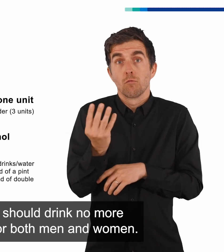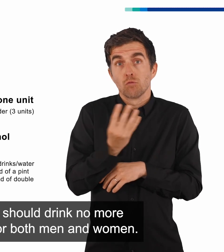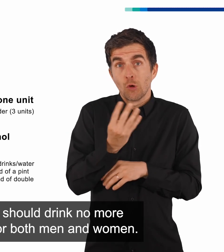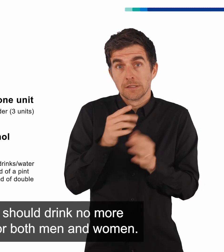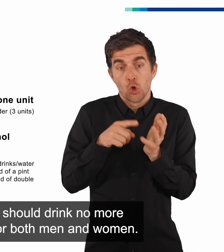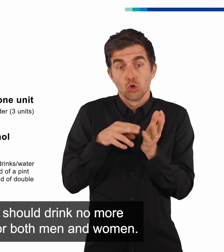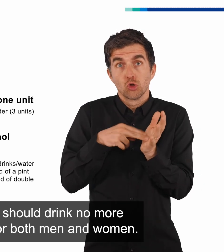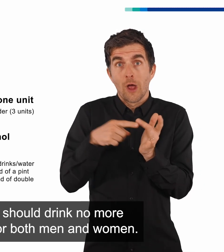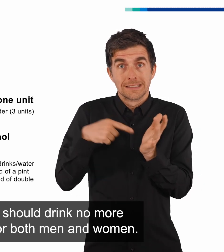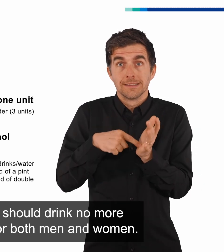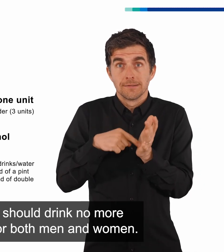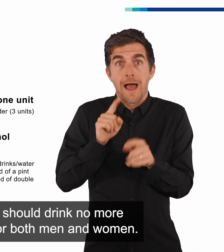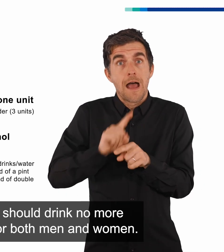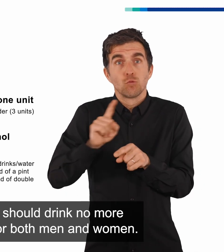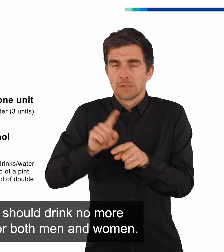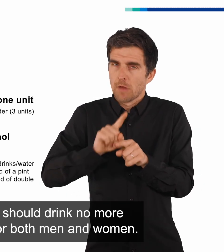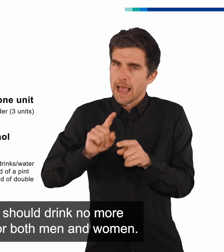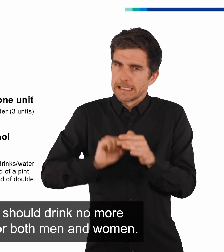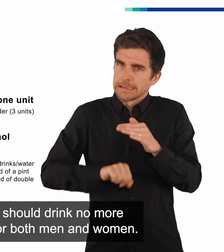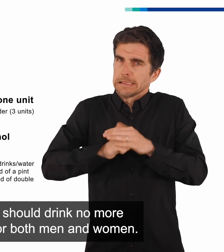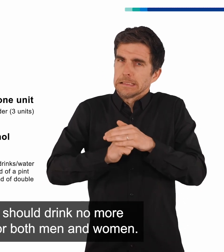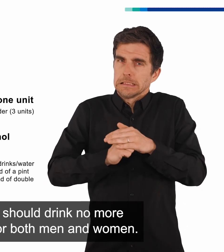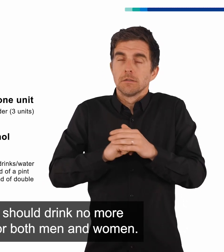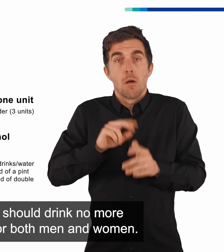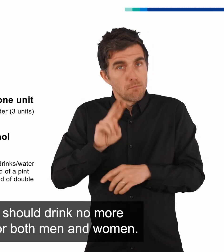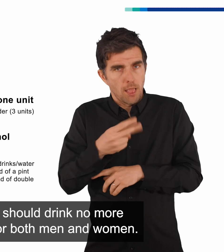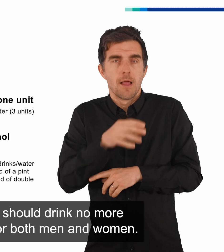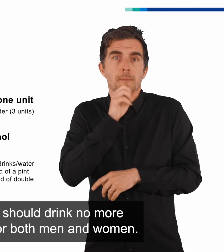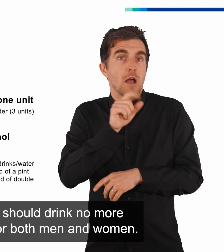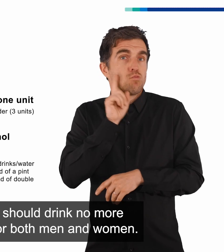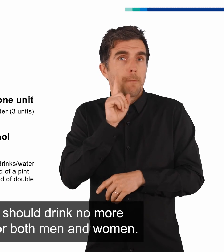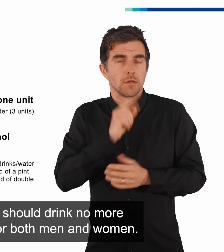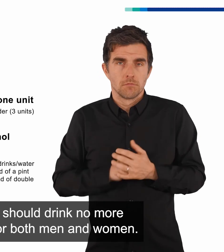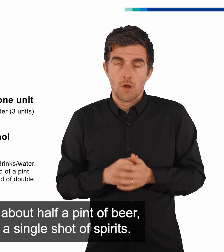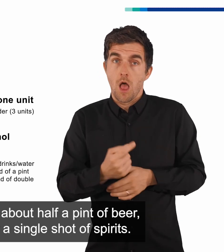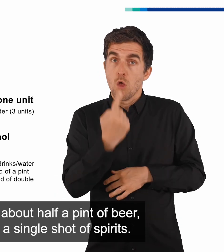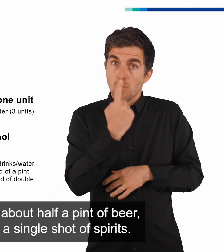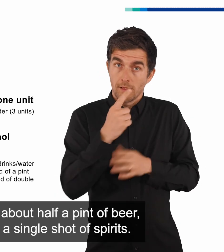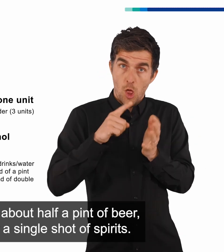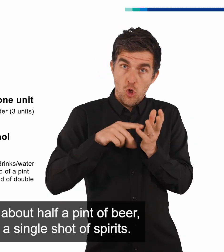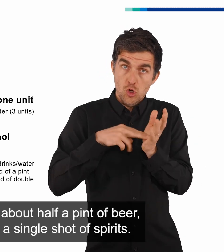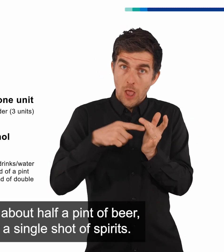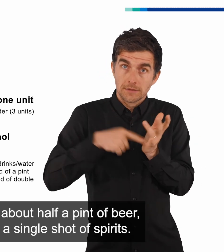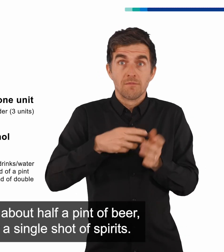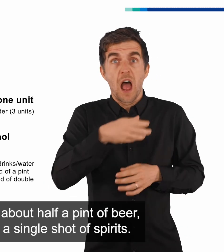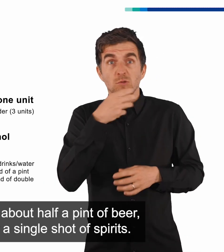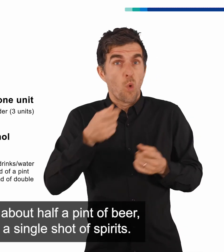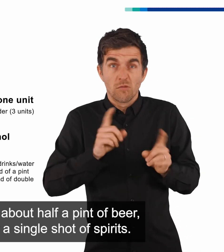about half a pint of beer, a small glass of wine, or a single shot of spirits. Some drinks have more